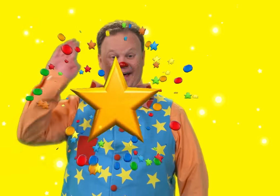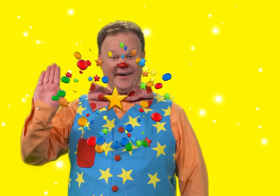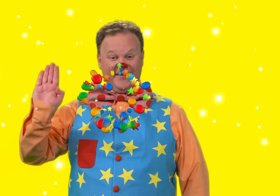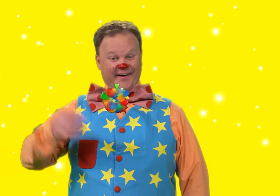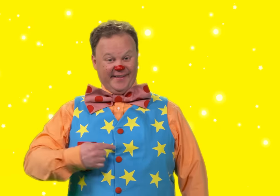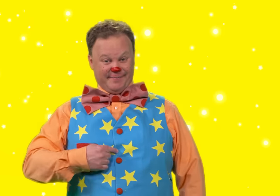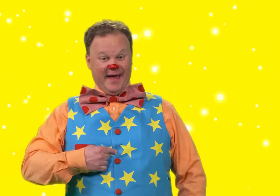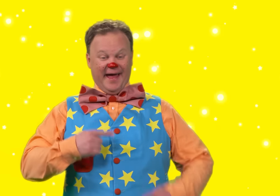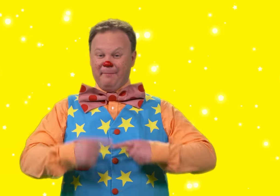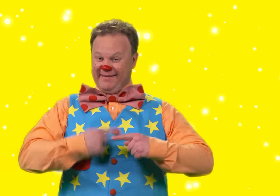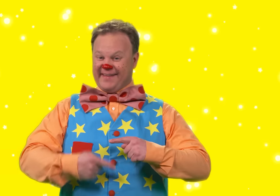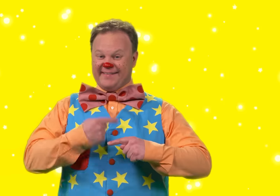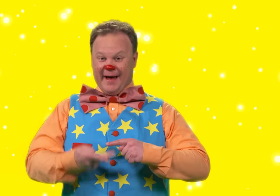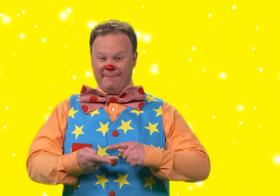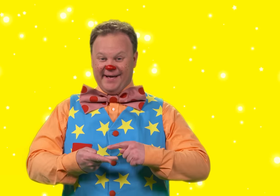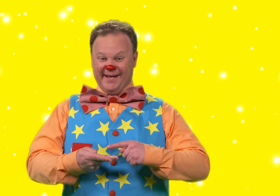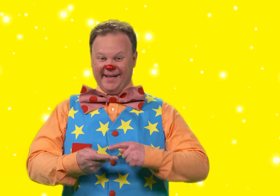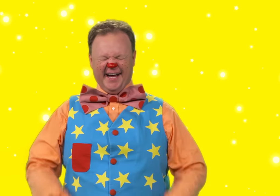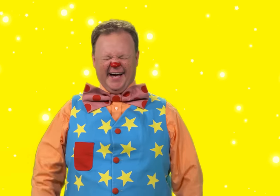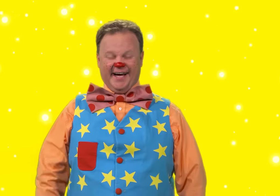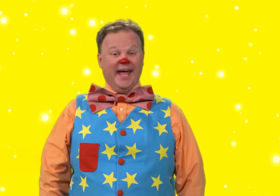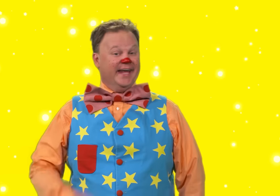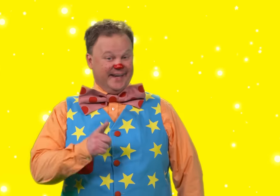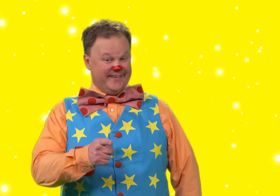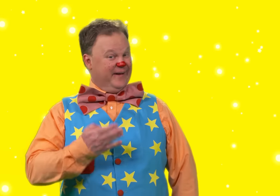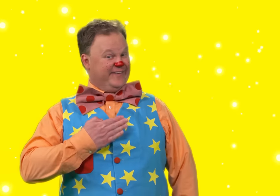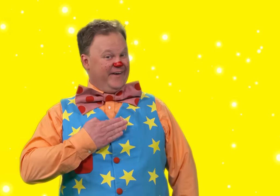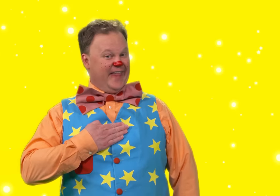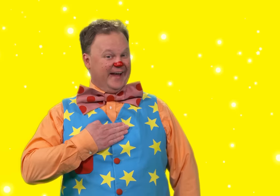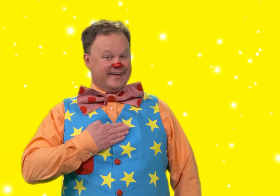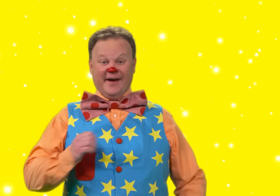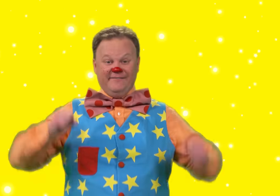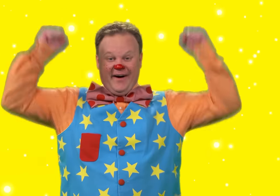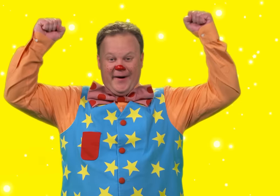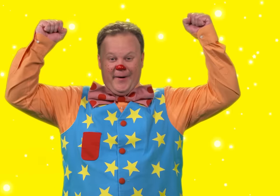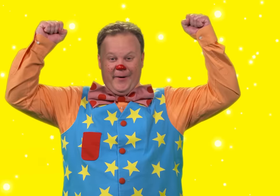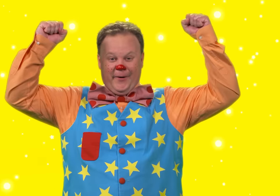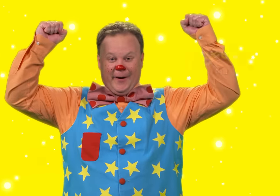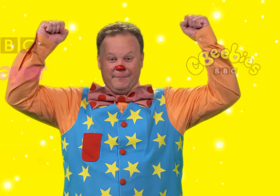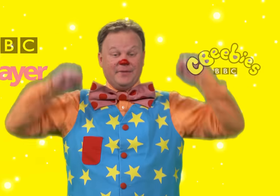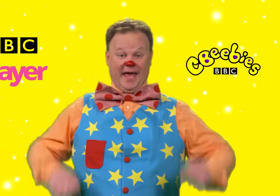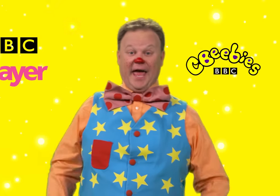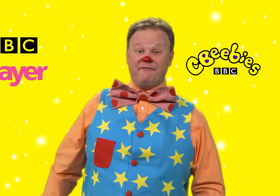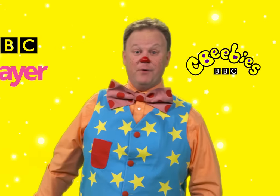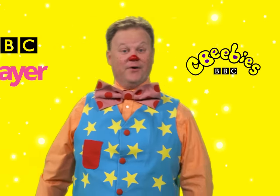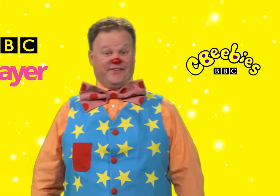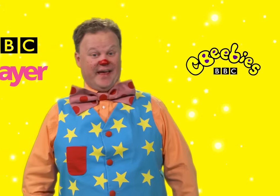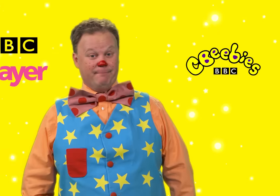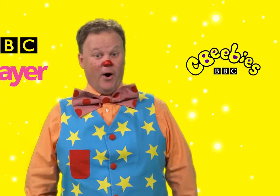Hello, it's me, Mr. Tumble. Did you enjoy that? Woohoo! If you want to see more